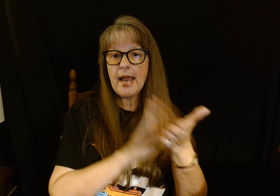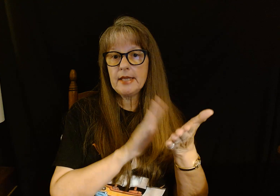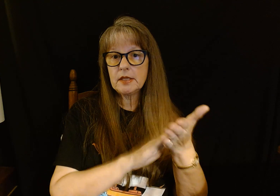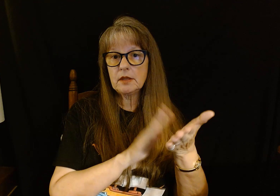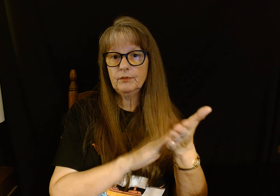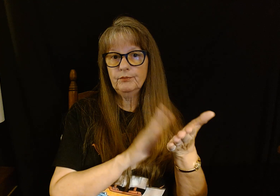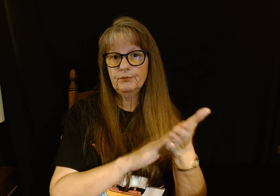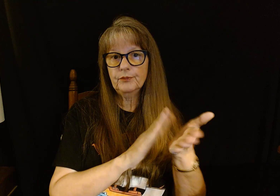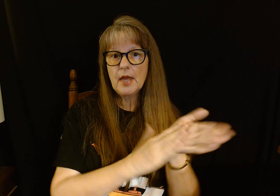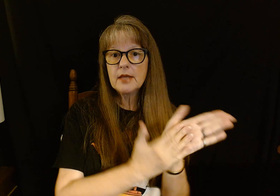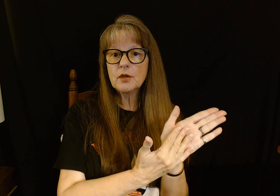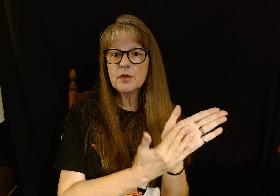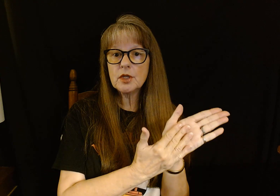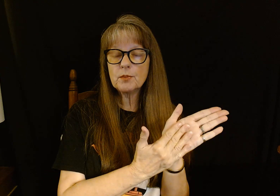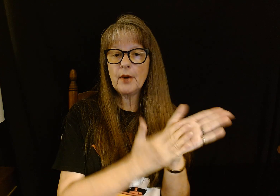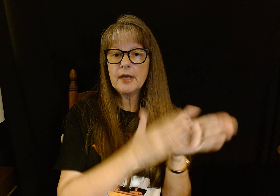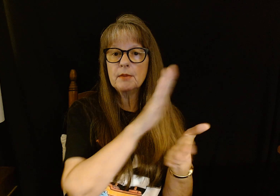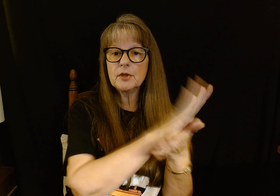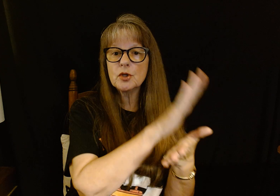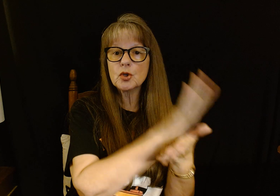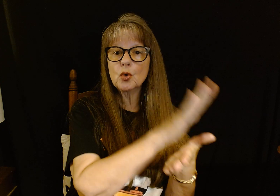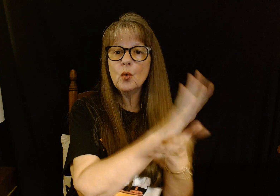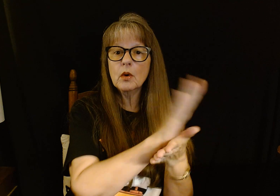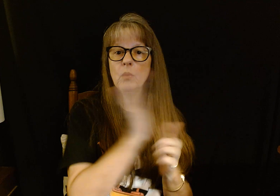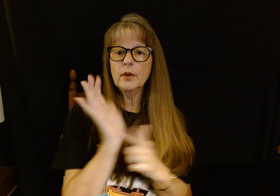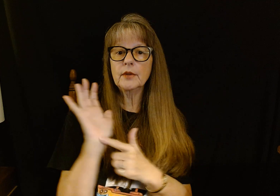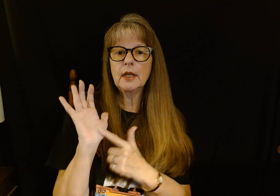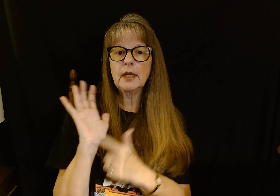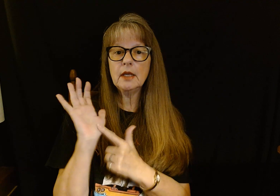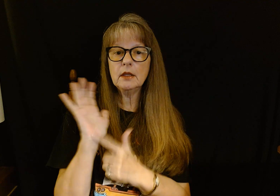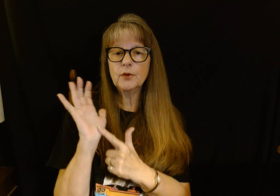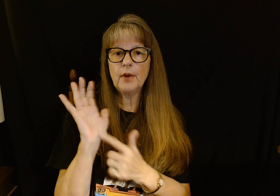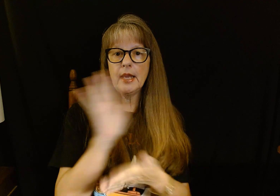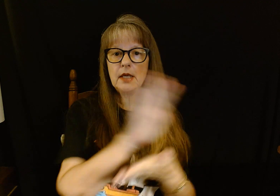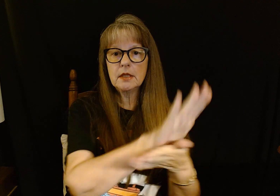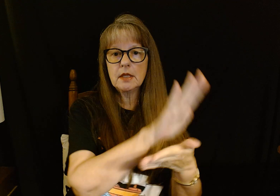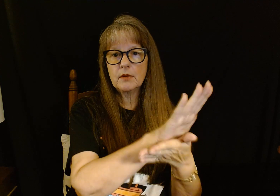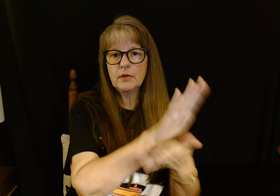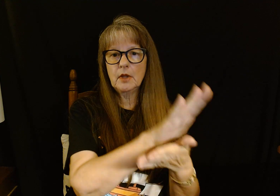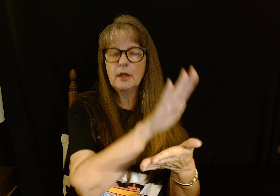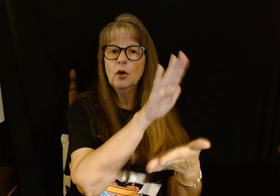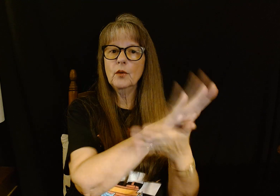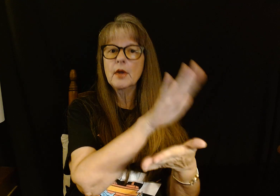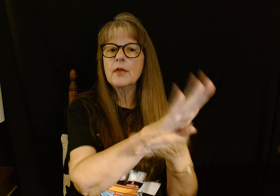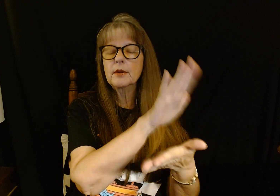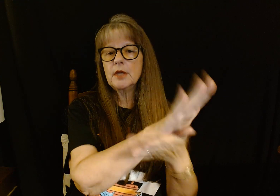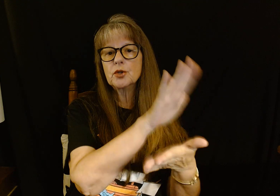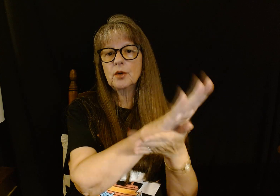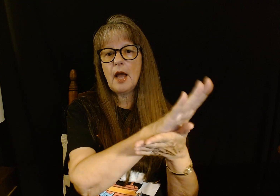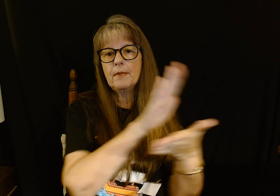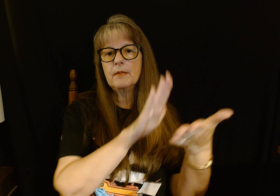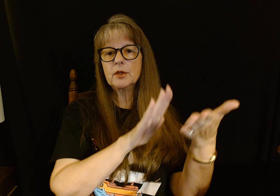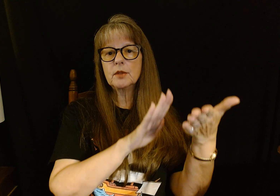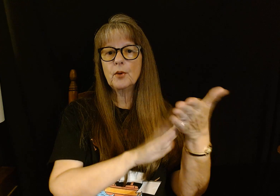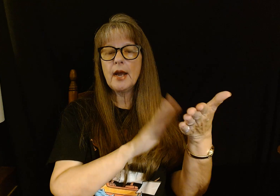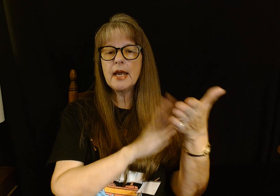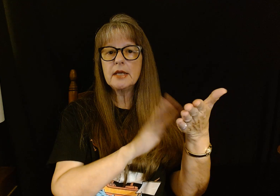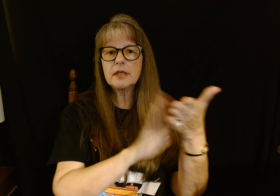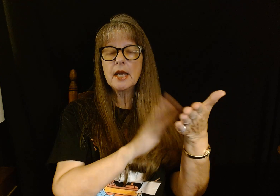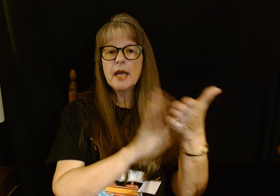praise. So this is praise. Remember, this is school where the heel of your hand is the teacher clapping, but to praise